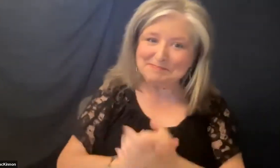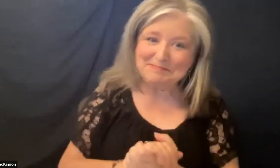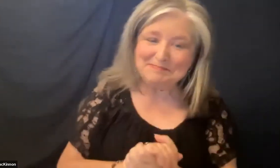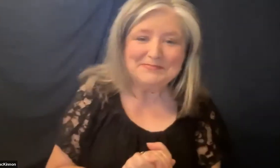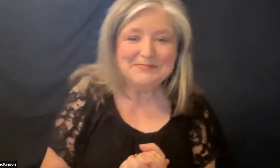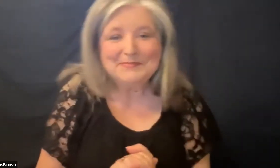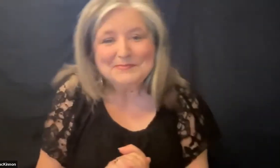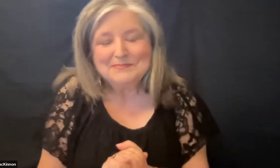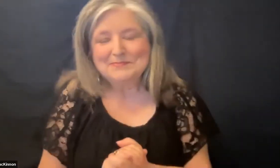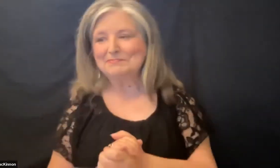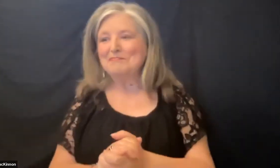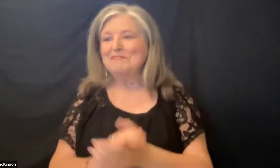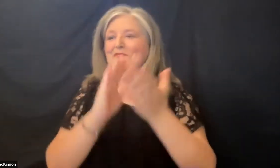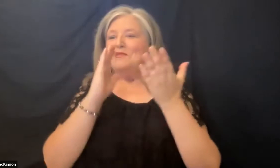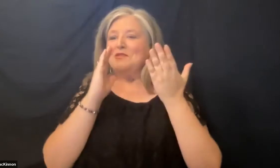Sign of the Times.